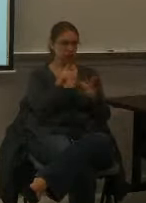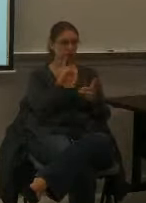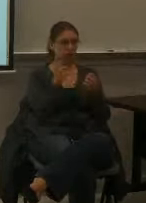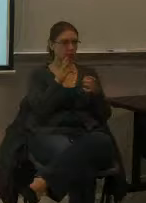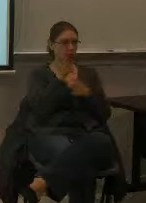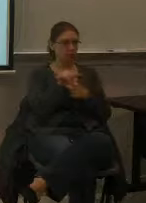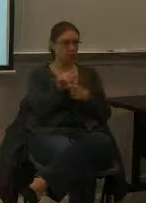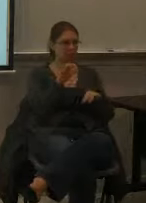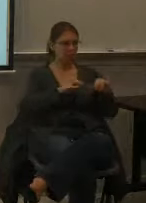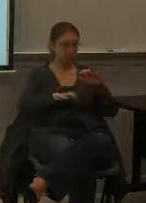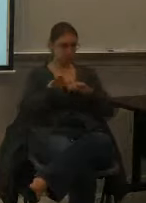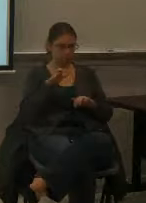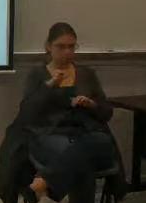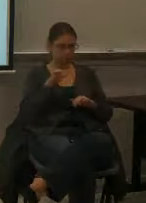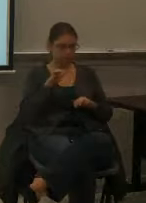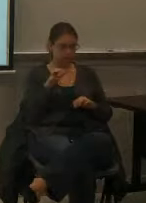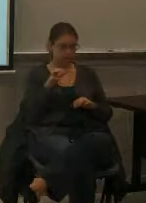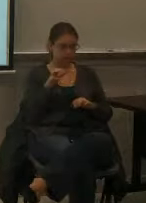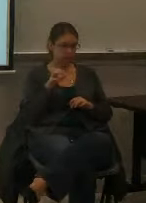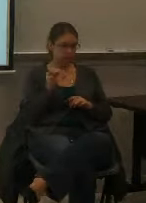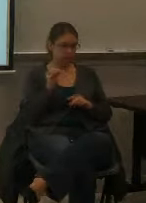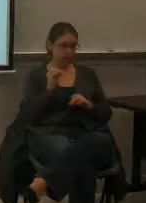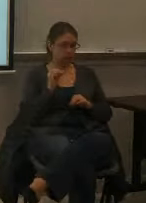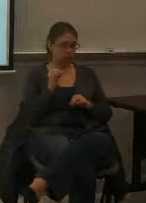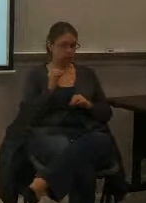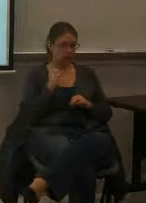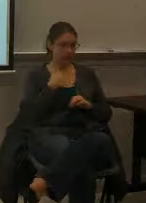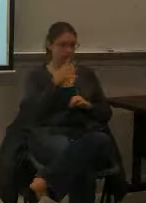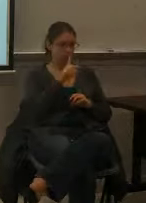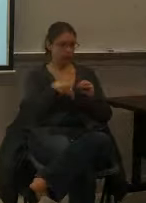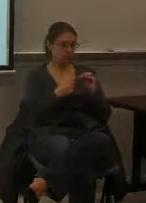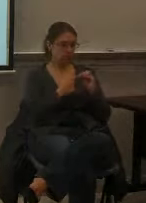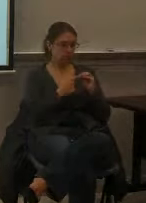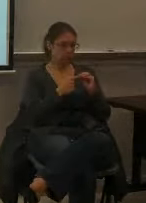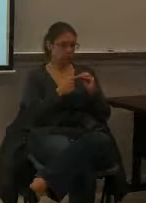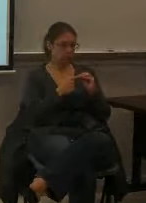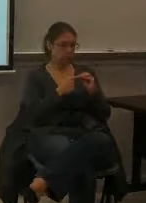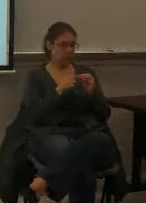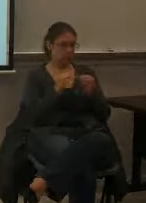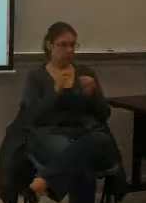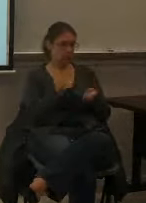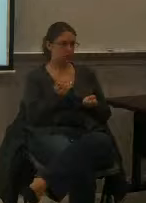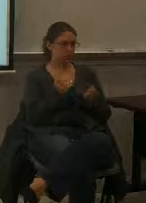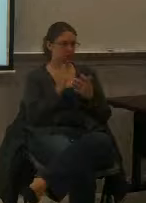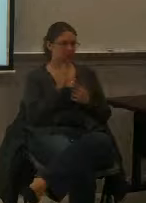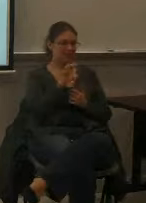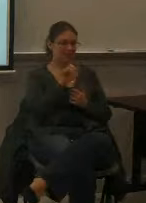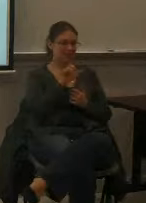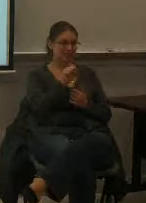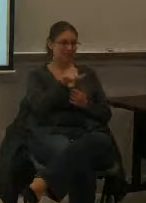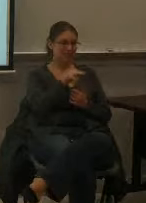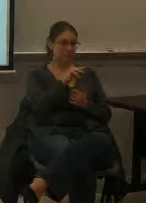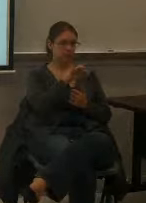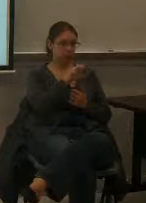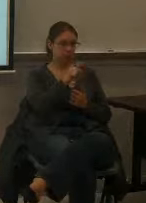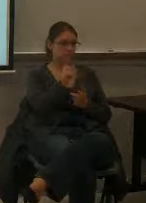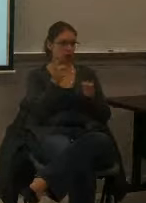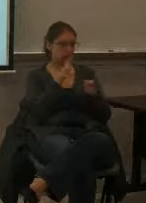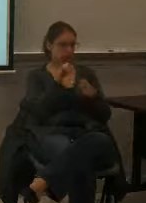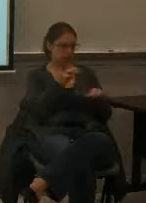by chemicals, right? So I talked about a number of these symbioses I talked about were mediated